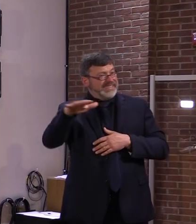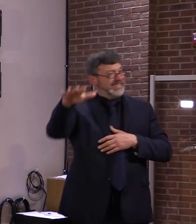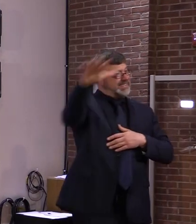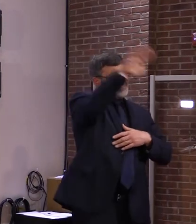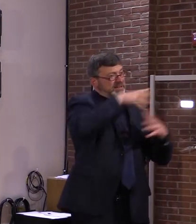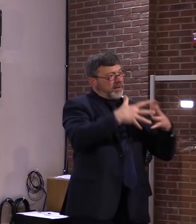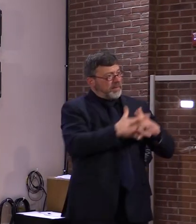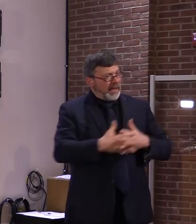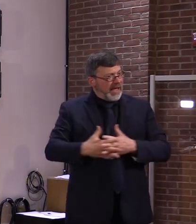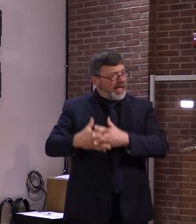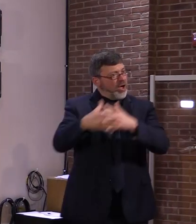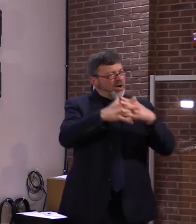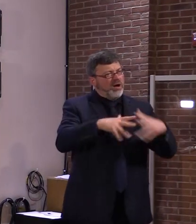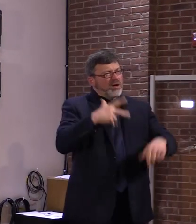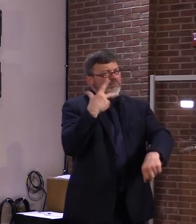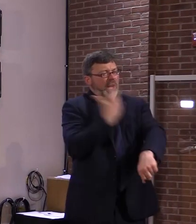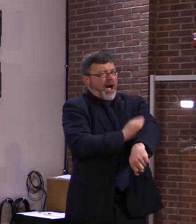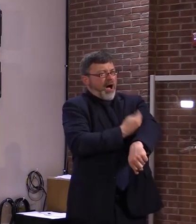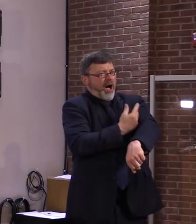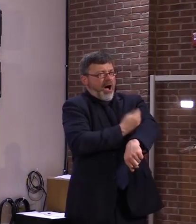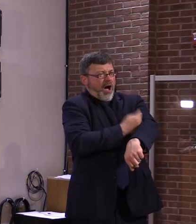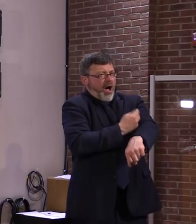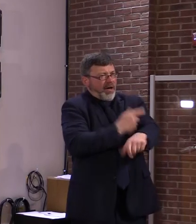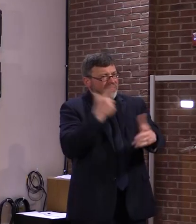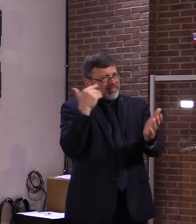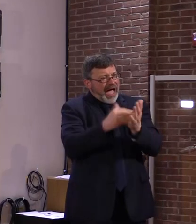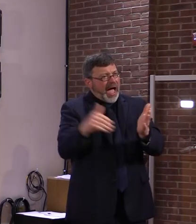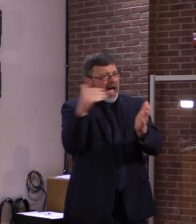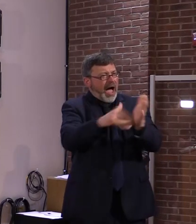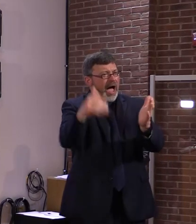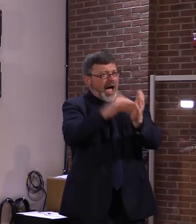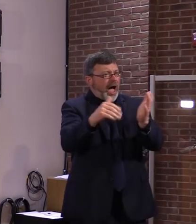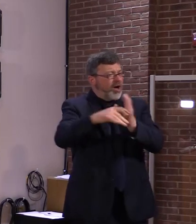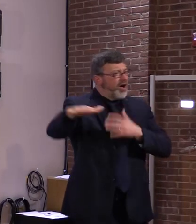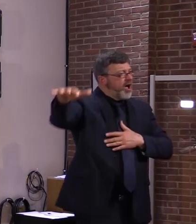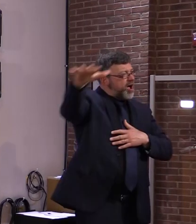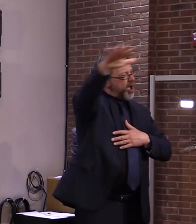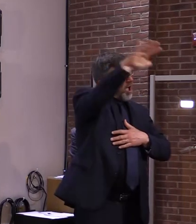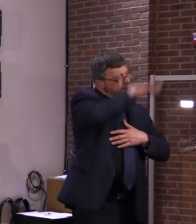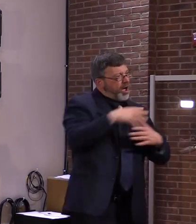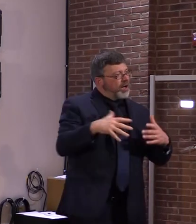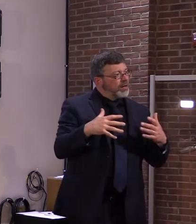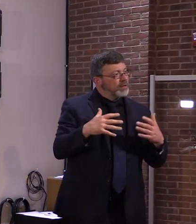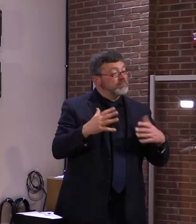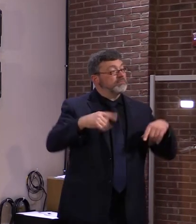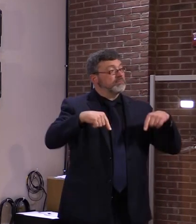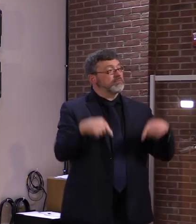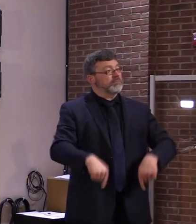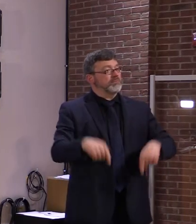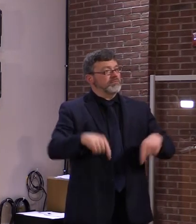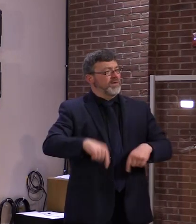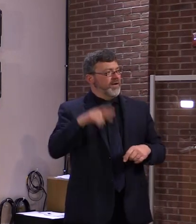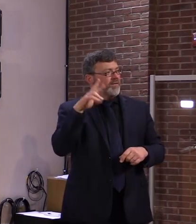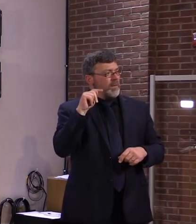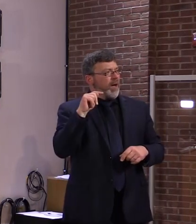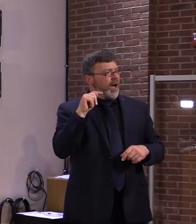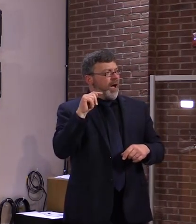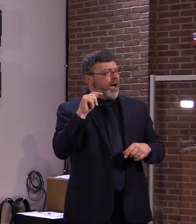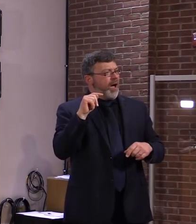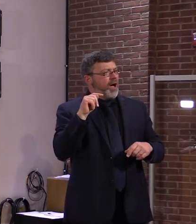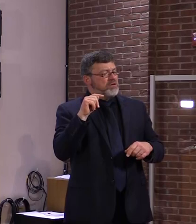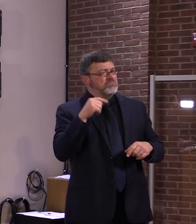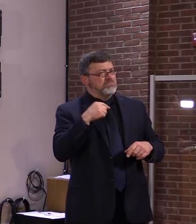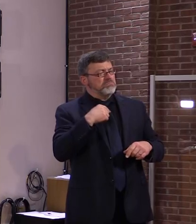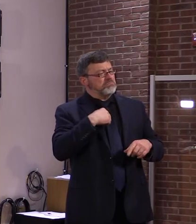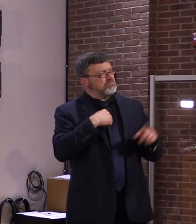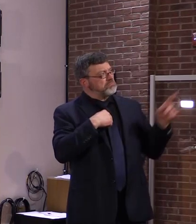sense for Vermont and for fully vaccinated Vermonters who are protected from COVID-19. Life can and